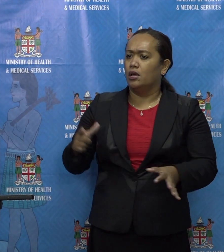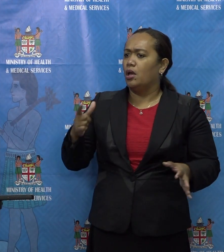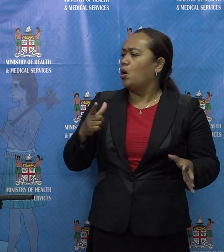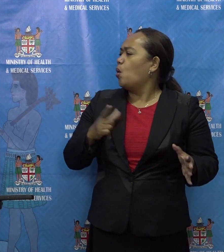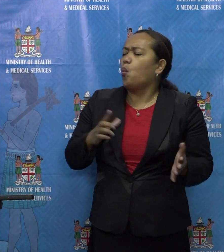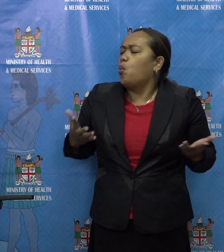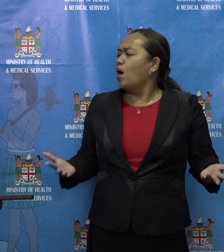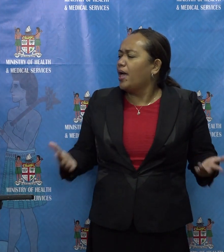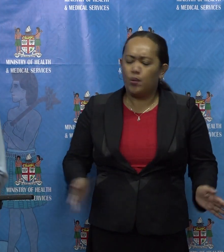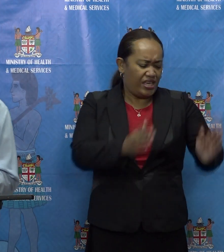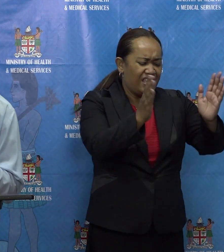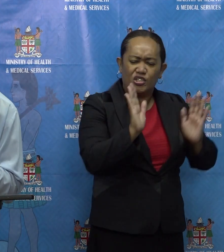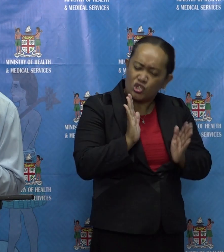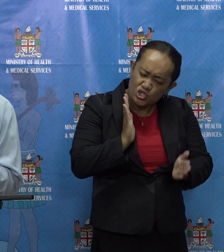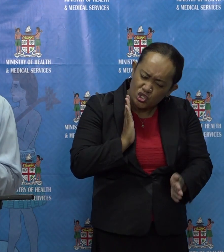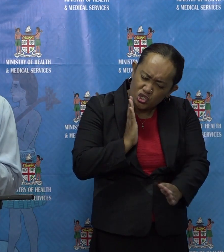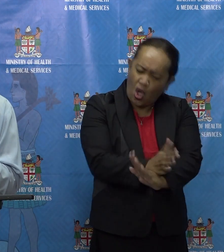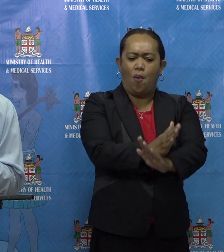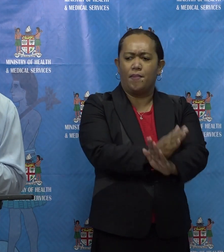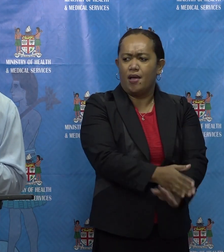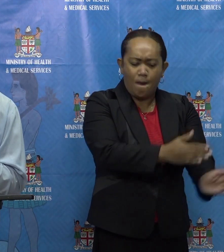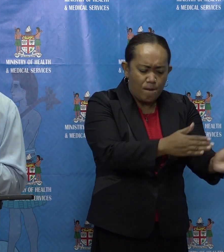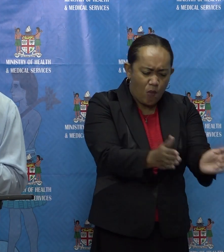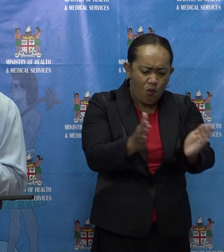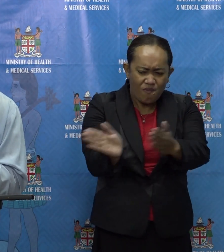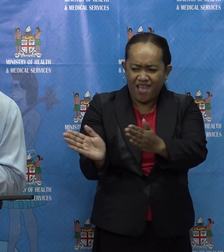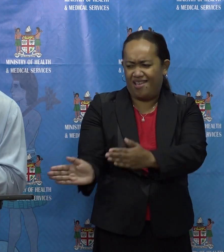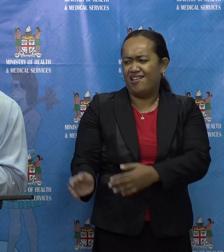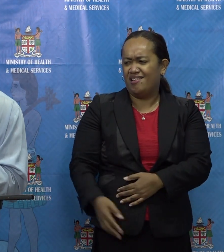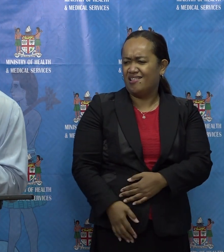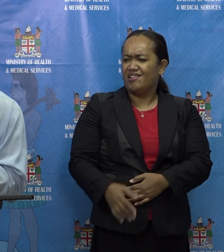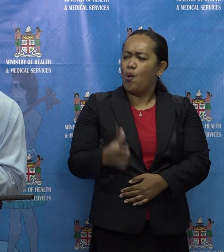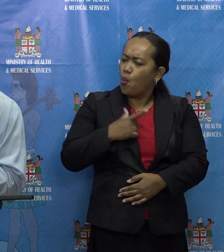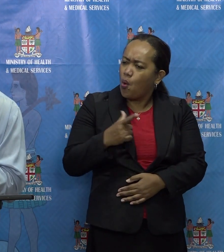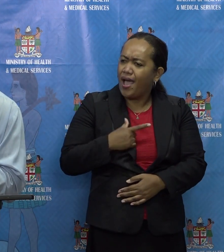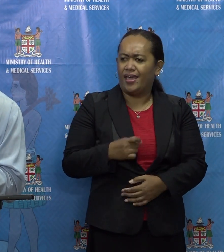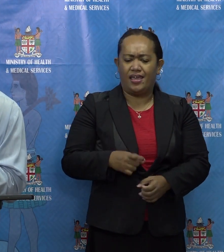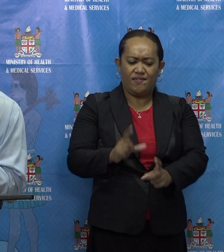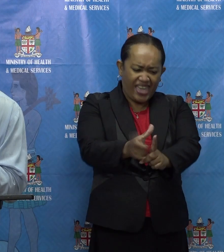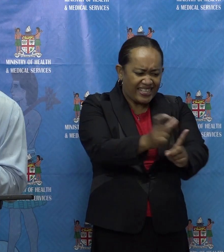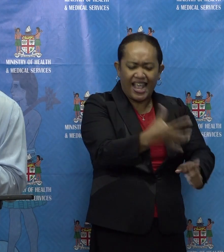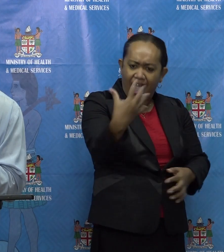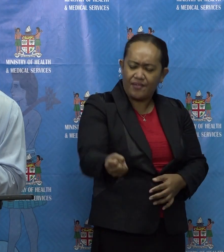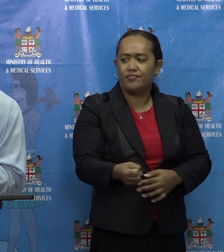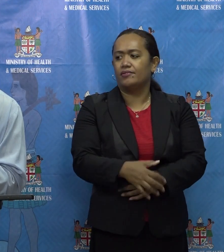stopping movement entirely, assuming that we are putting people at risk if the cases are still out there?